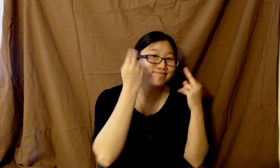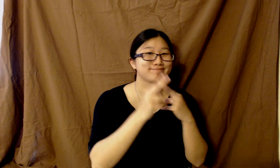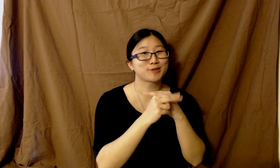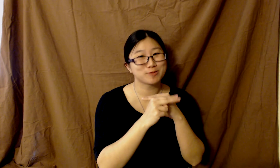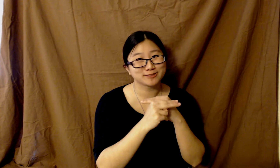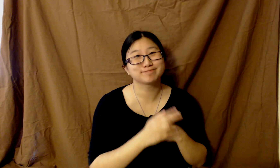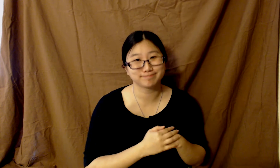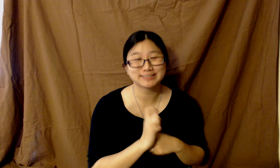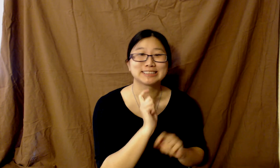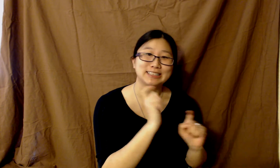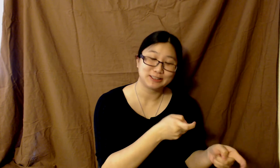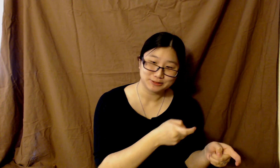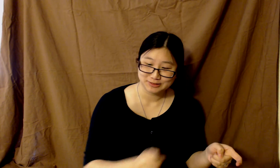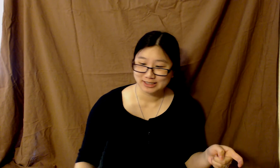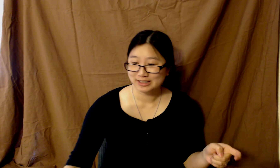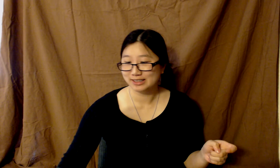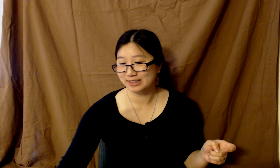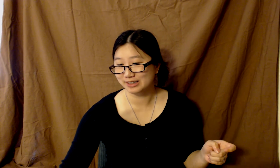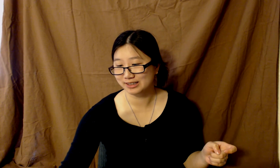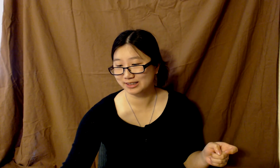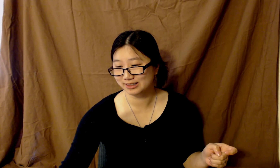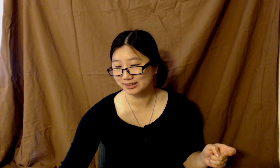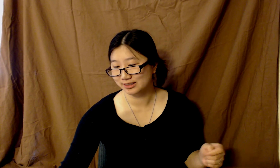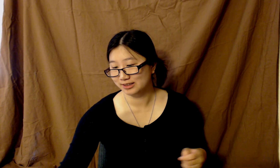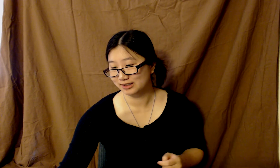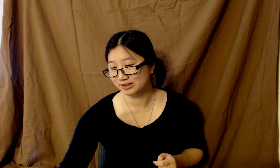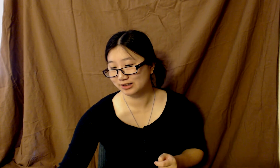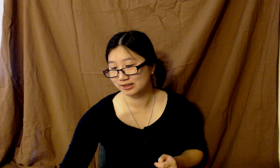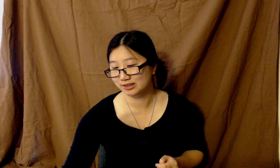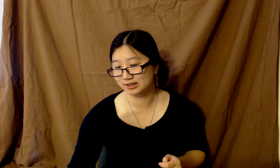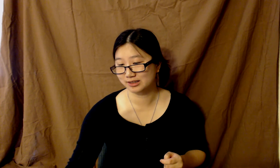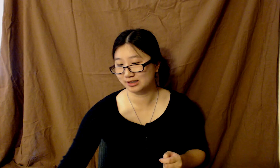reason to wake up in the morning. And in fact, it gave him such a reason to wake up that he decided not to sleep.